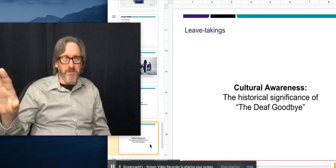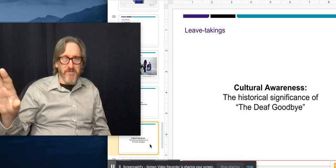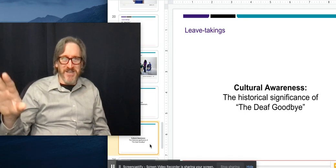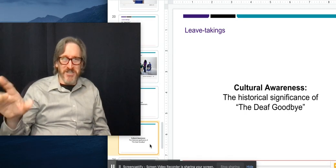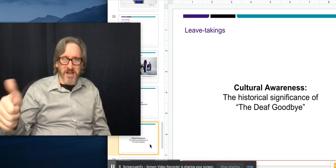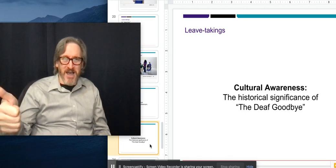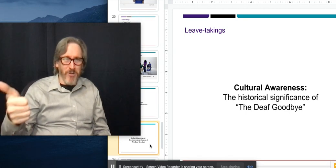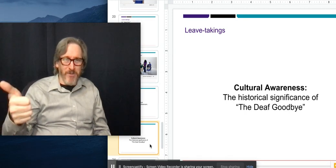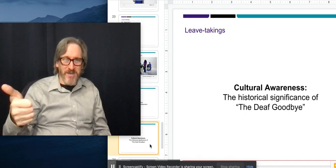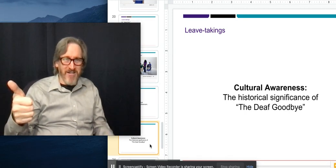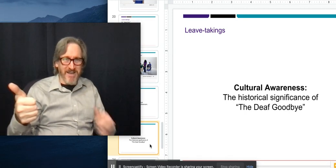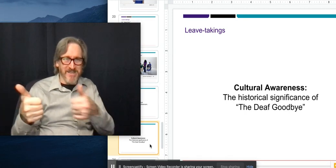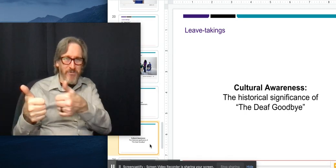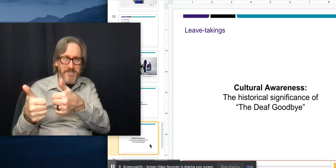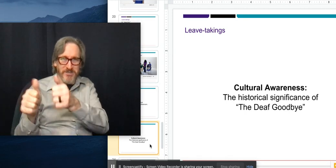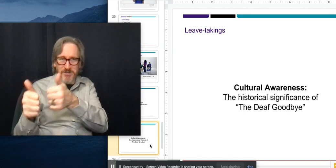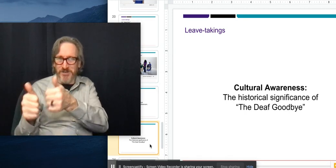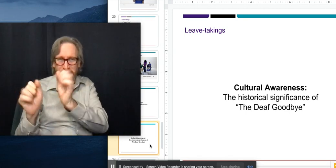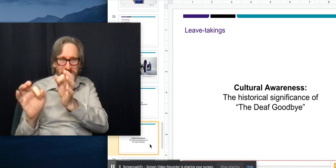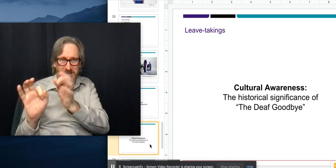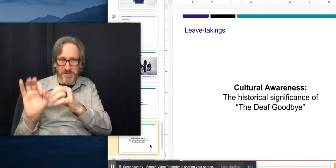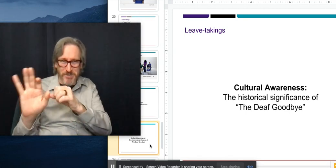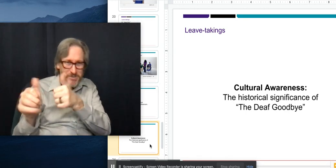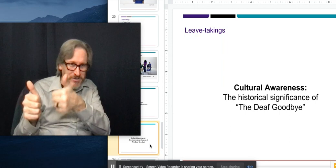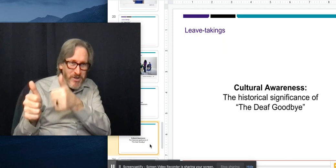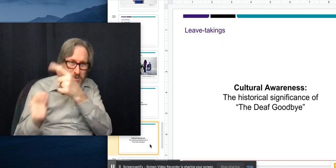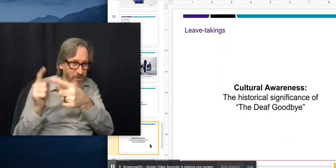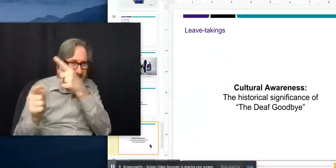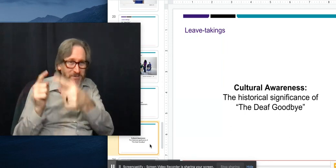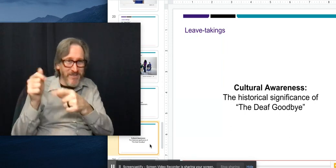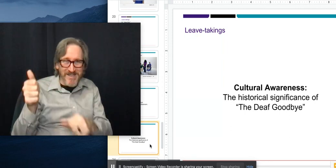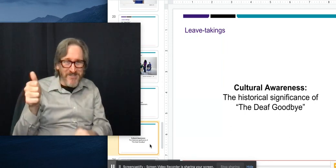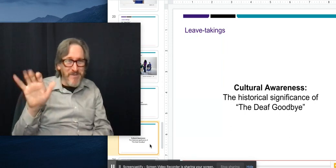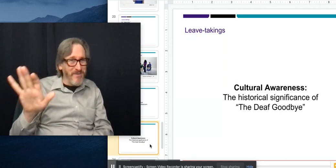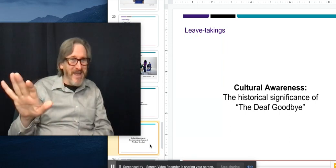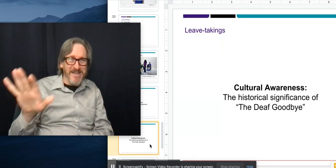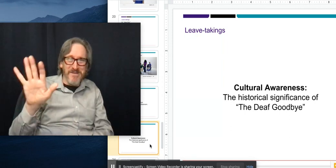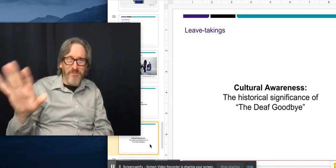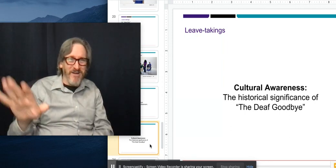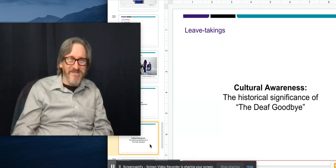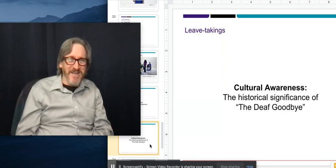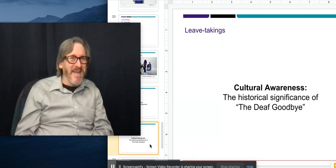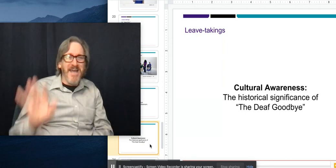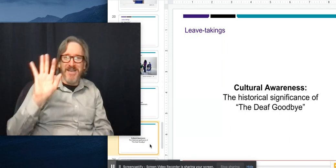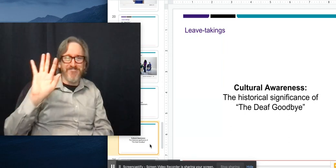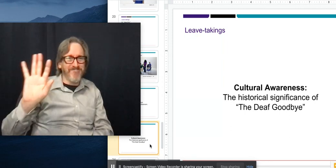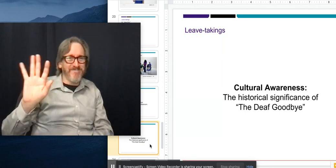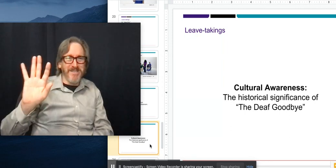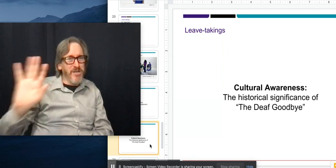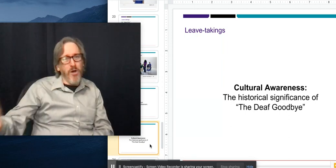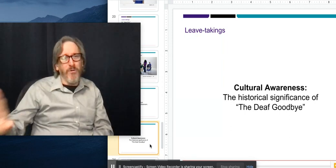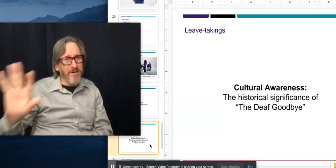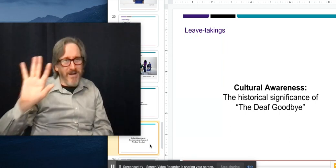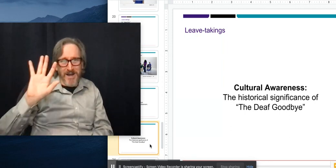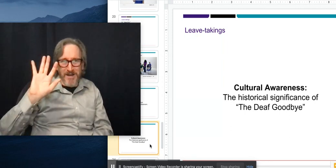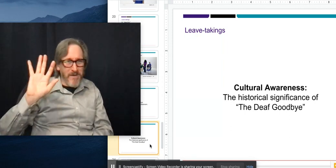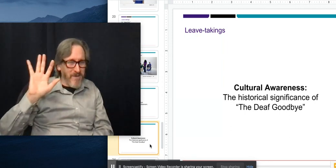we'll have a brief conversation. Hi, we'll help you out, ASL1 student, your ASL2 student. We'll sign with you. That's great. But at some point, it's like,